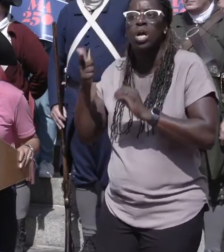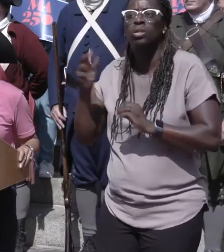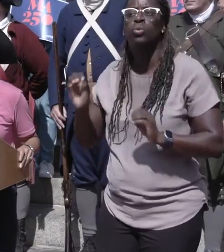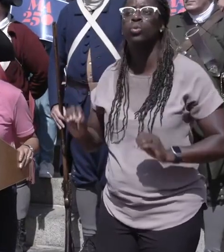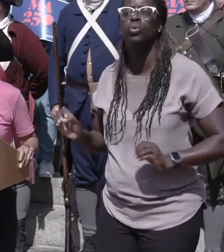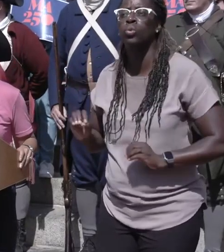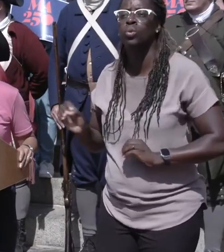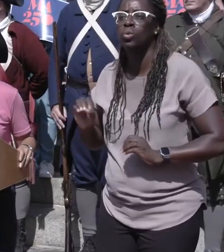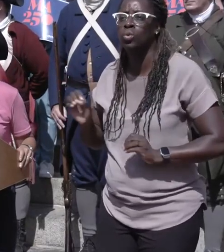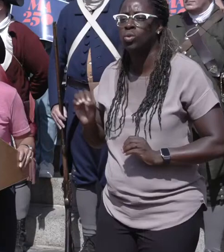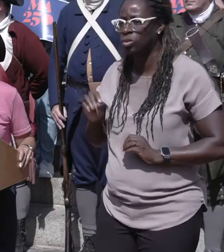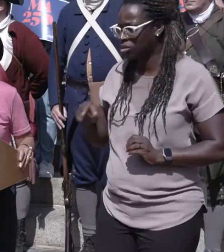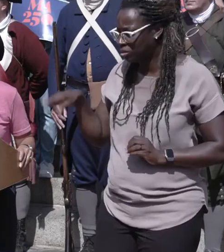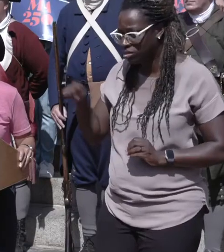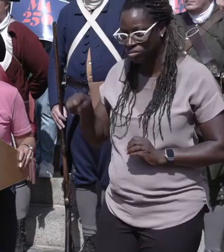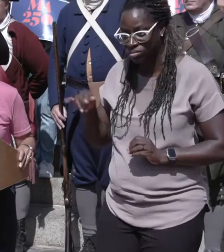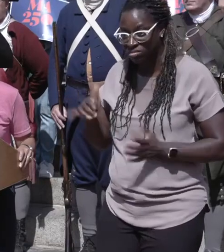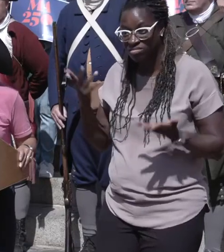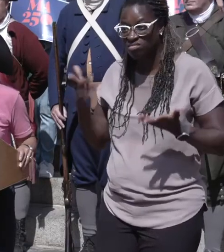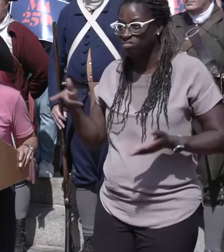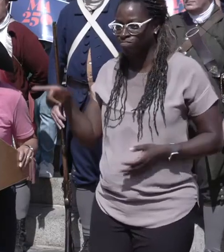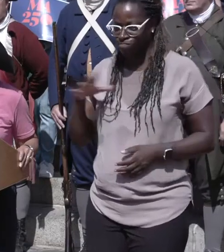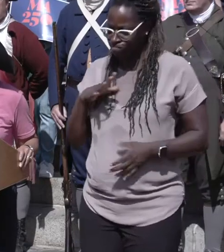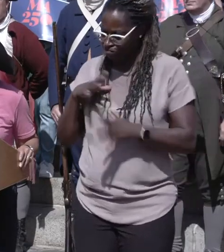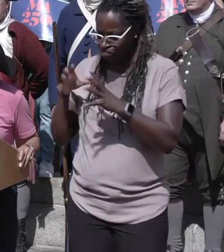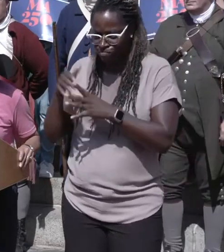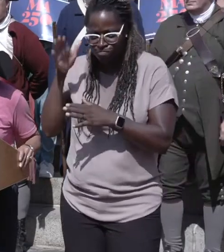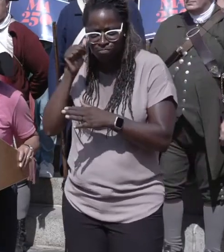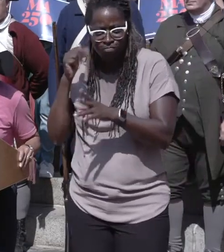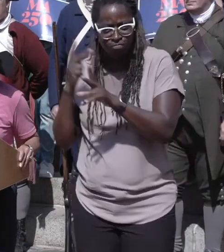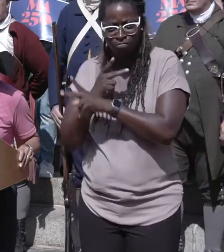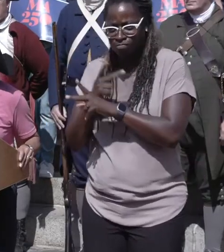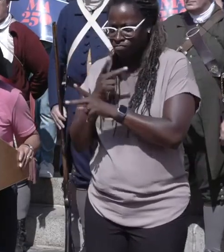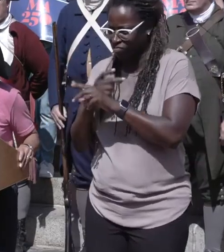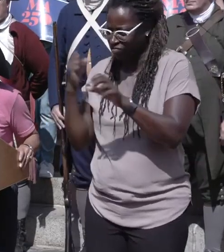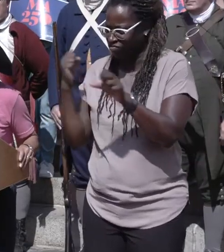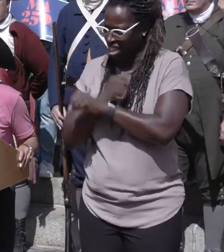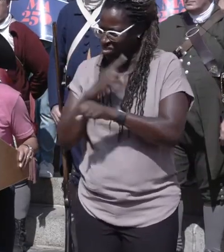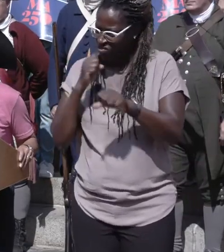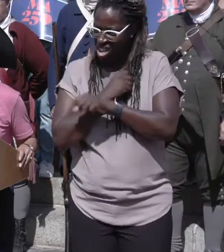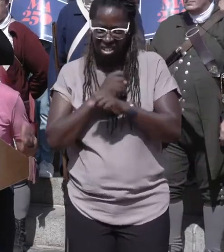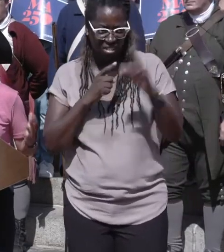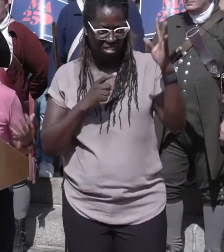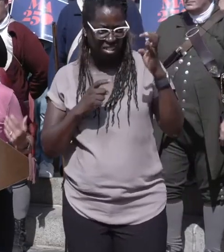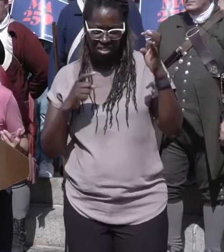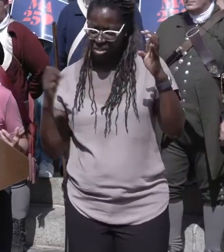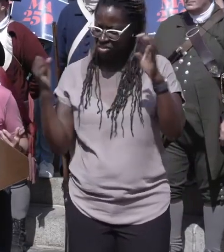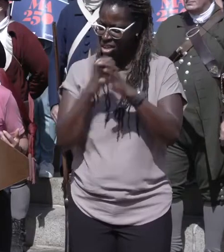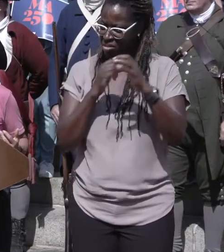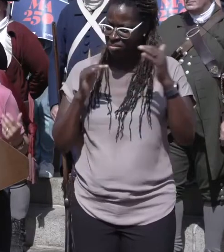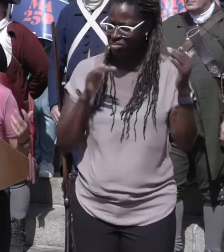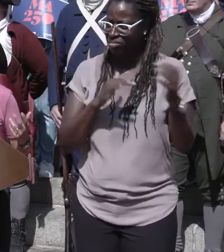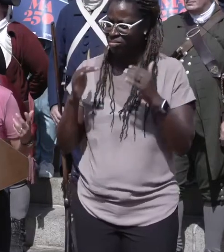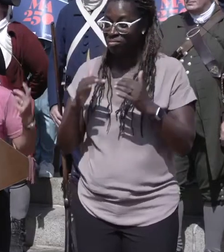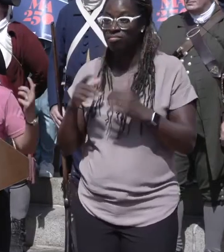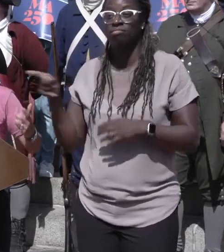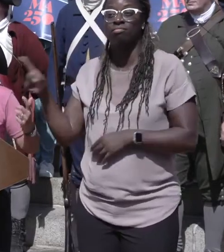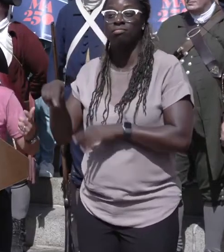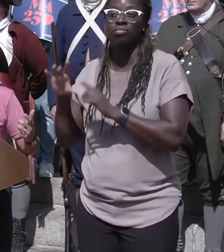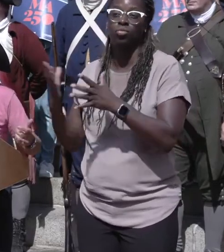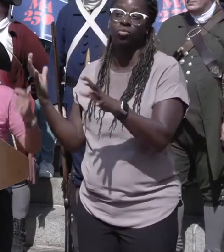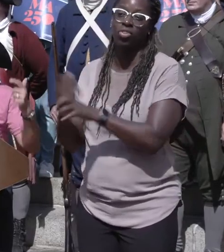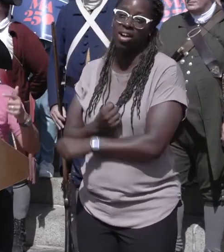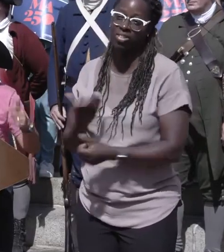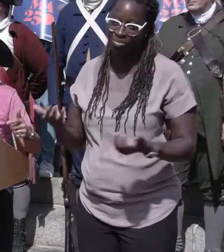will to go sacrifice so much to start this revolution, to lead this revolution, and to win this revolution that created this country. So that is the